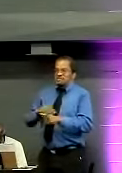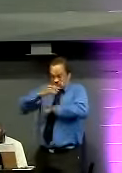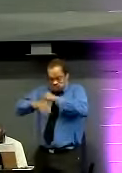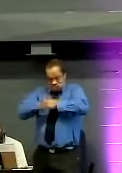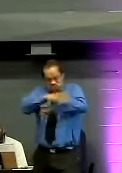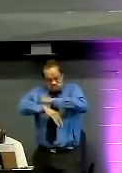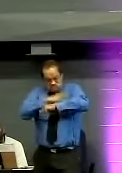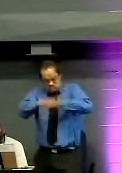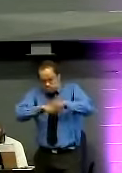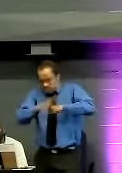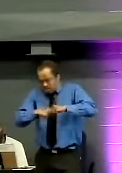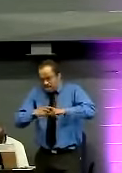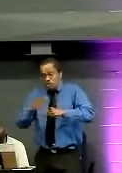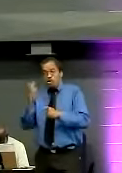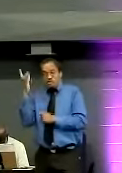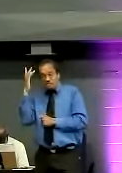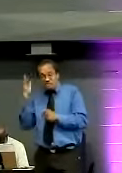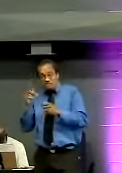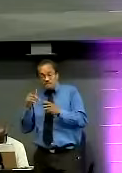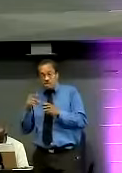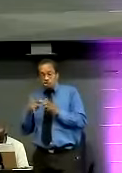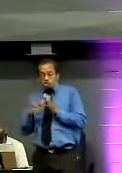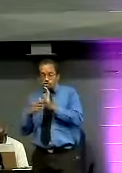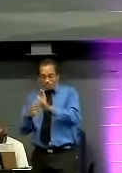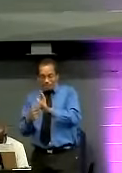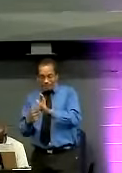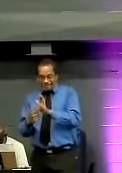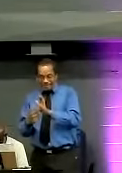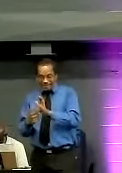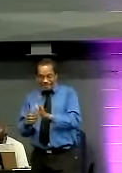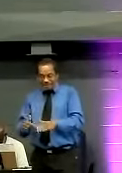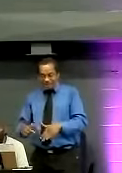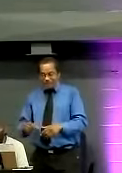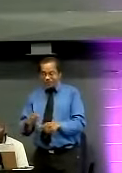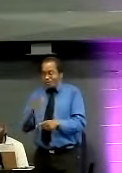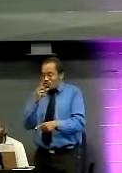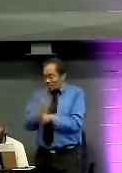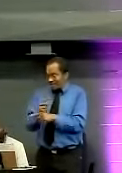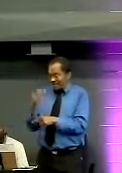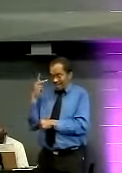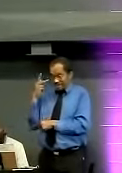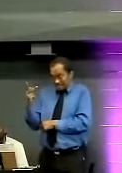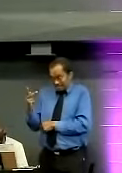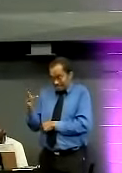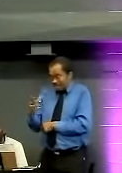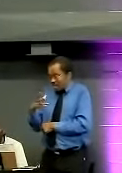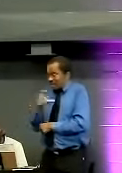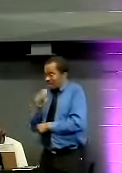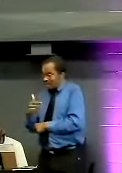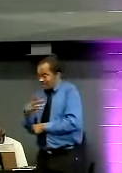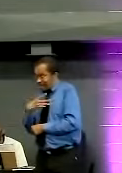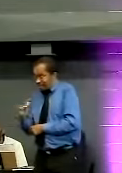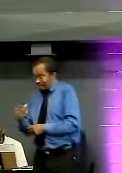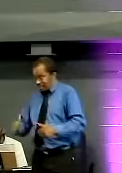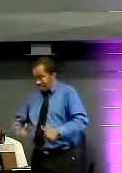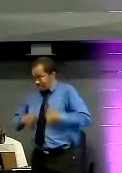the purpose of showing and modeling what living right looks like. And they didn't like living right so bad